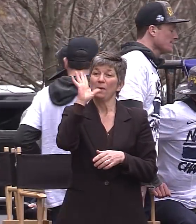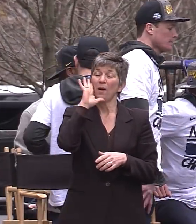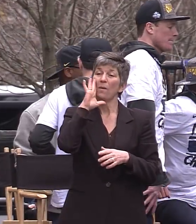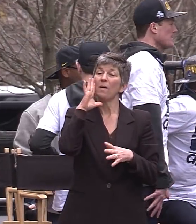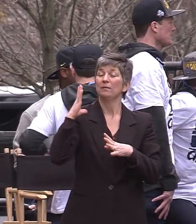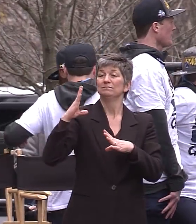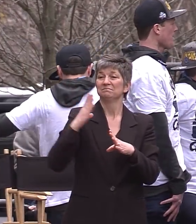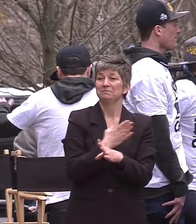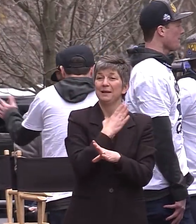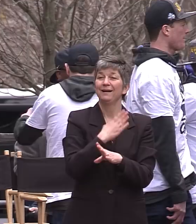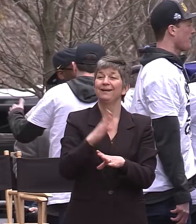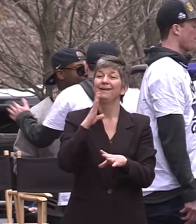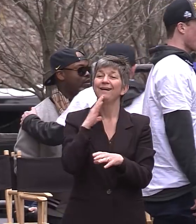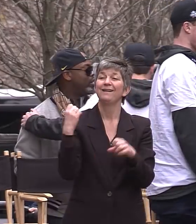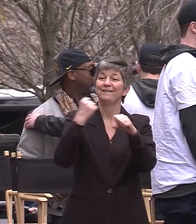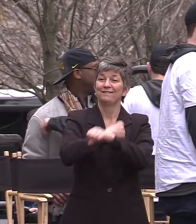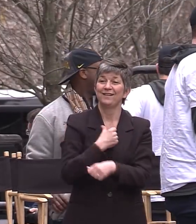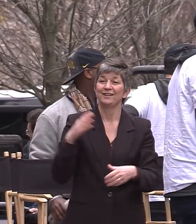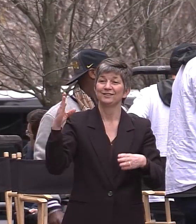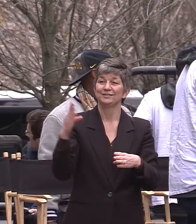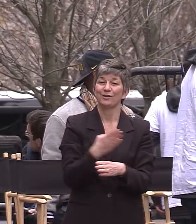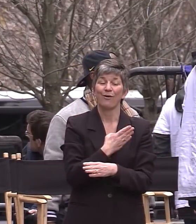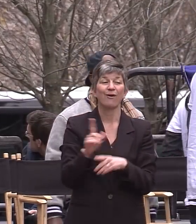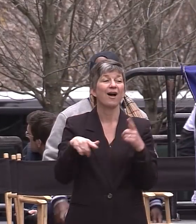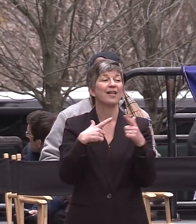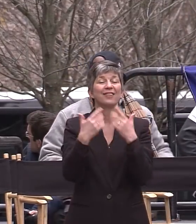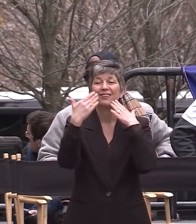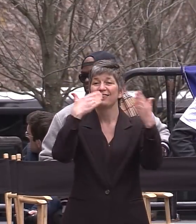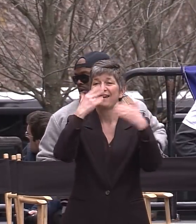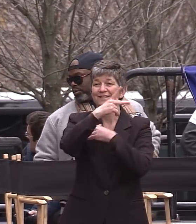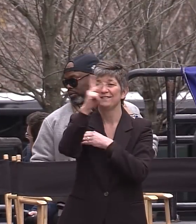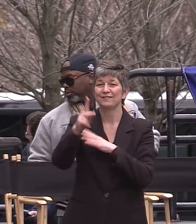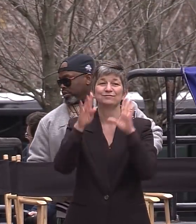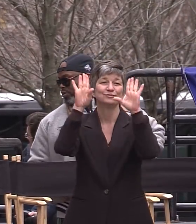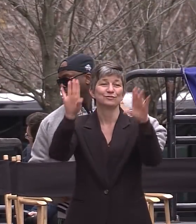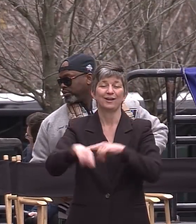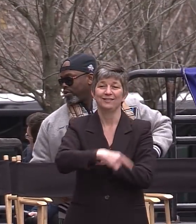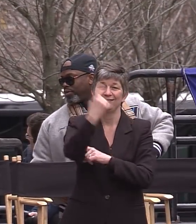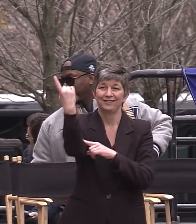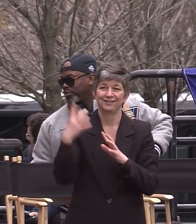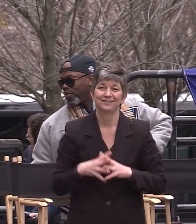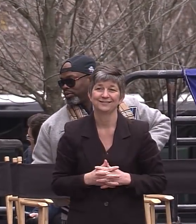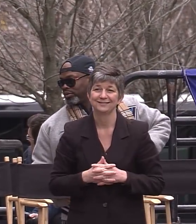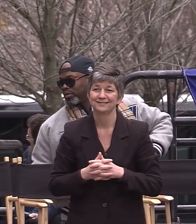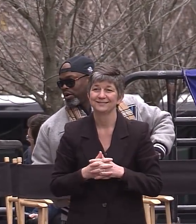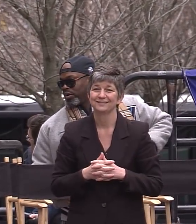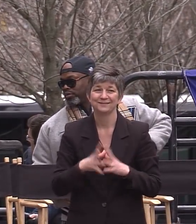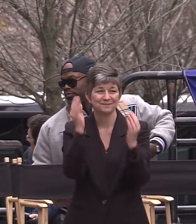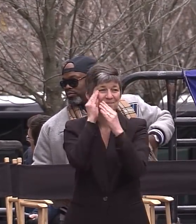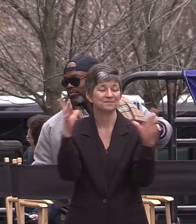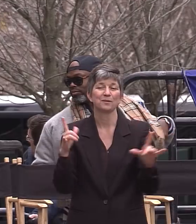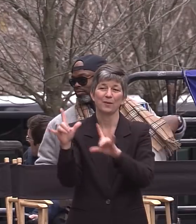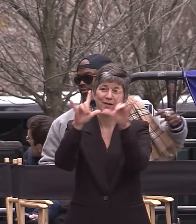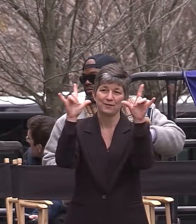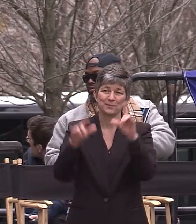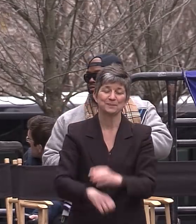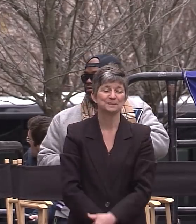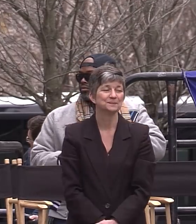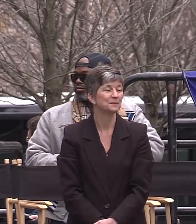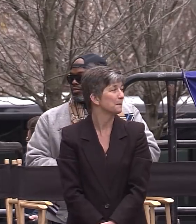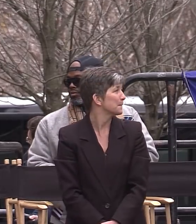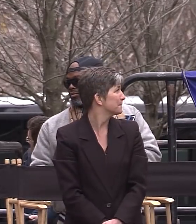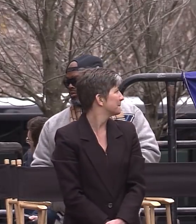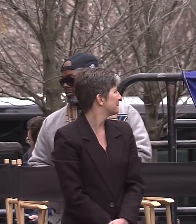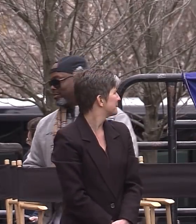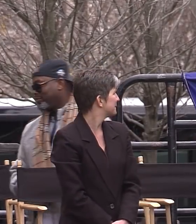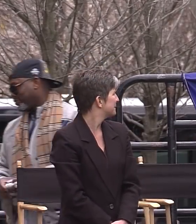fight song, and we say thank you to Philadelphia for a great day, and let you know how much we love them.